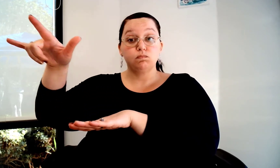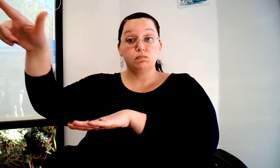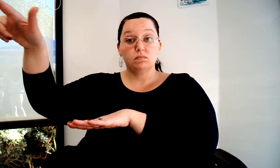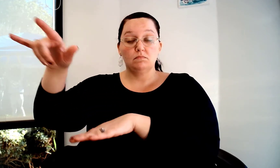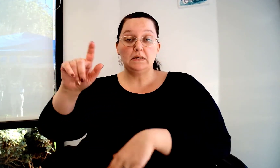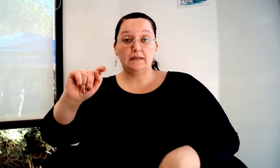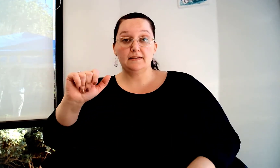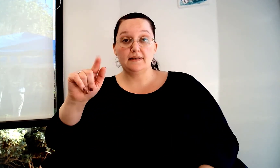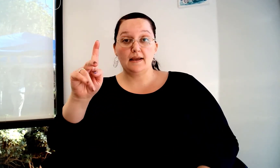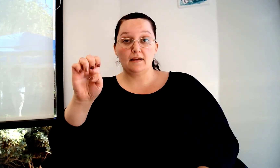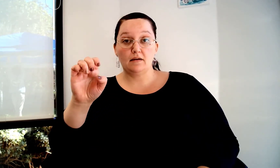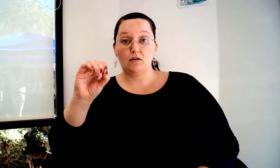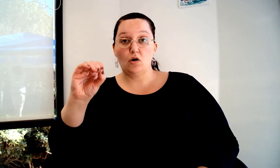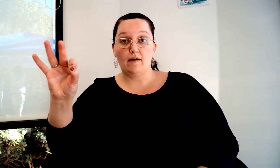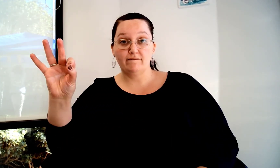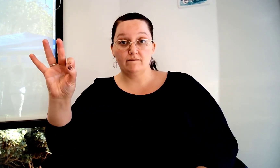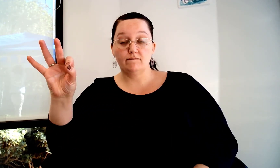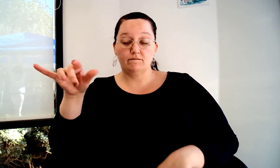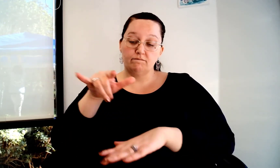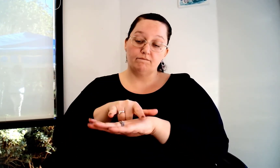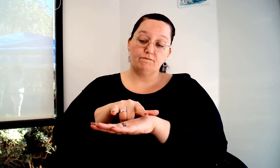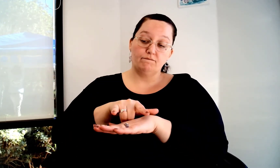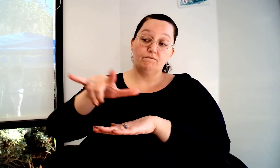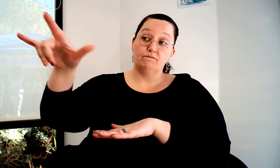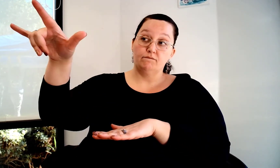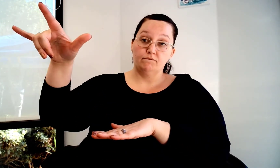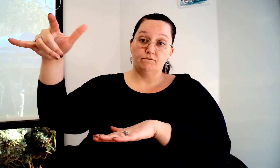You can have the airplane take off.